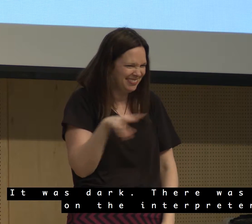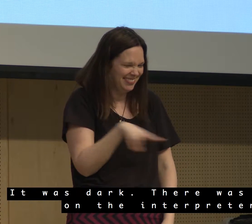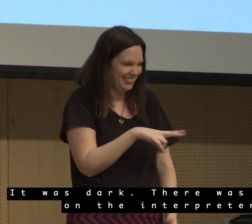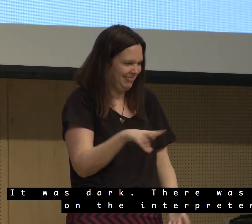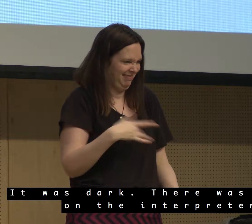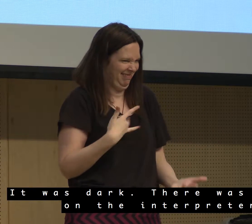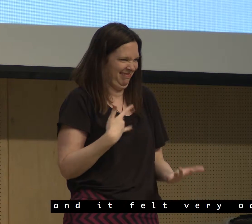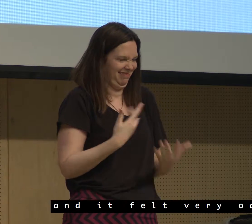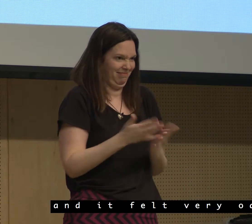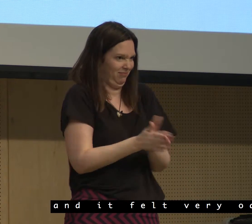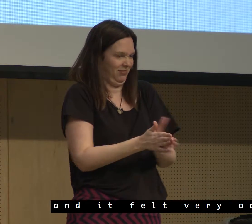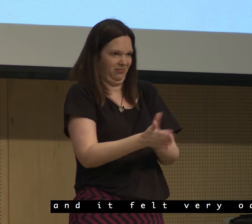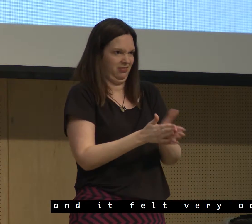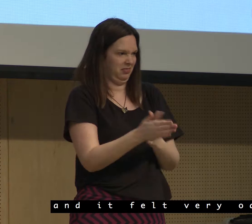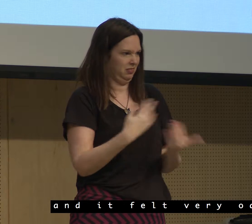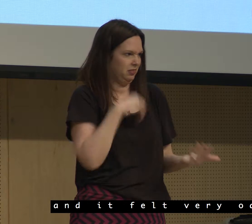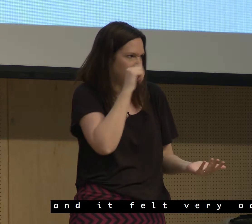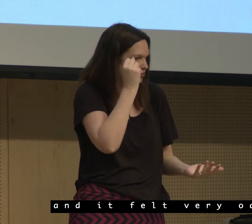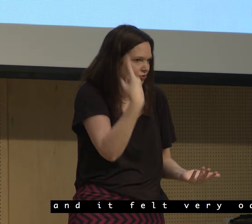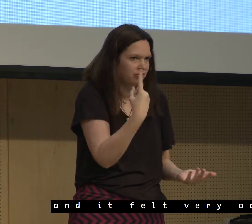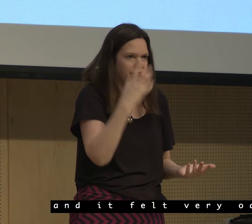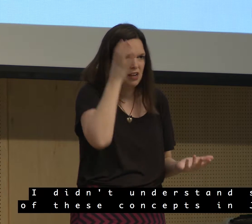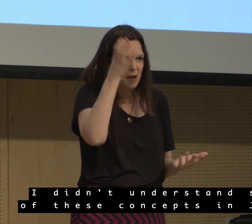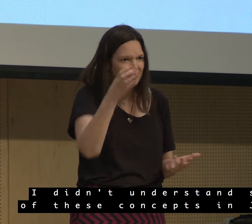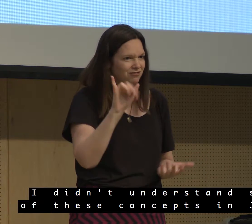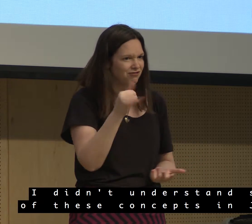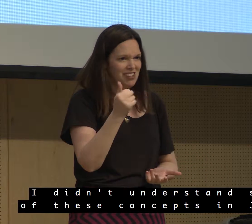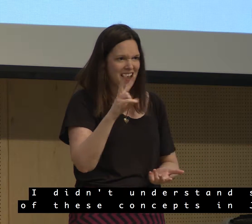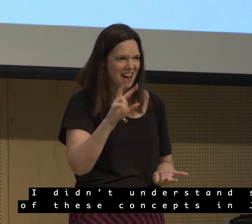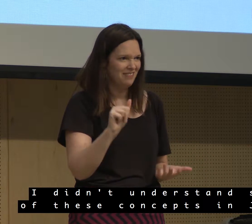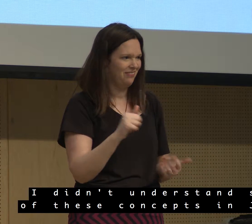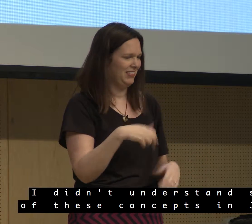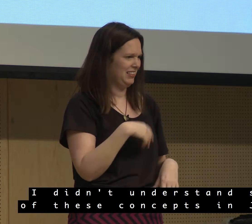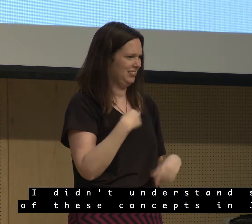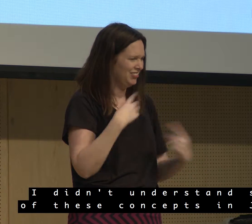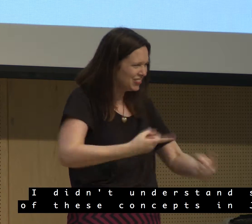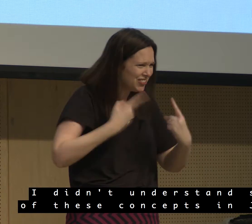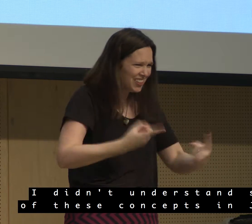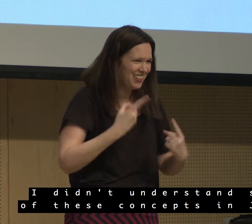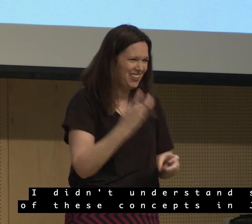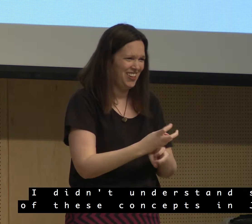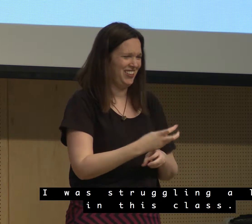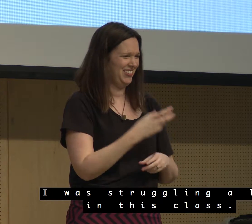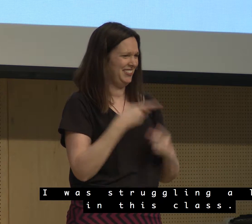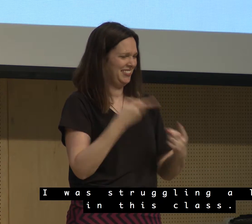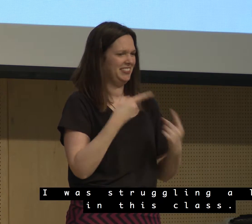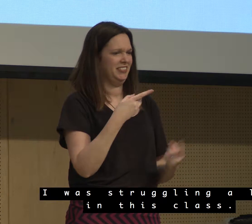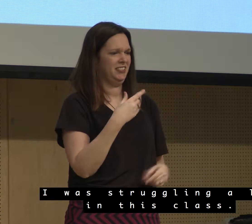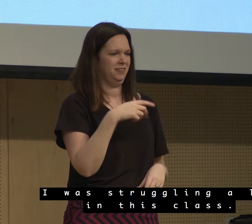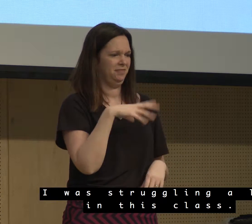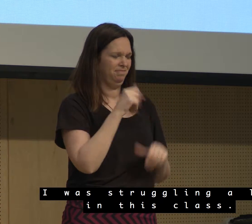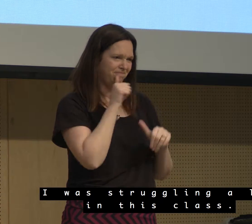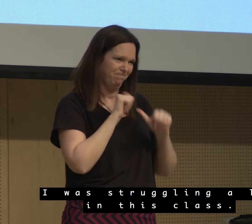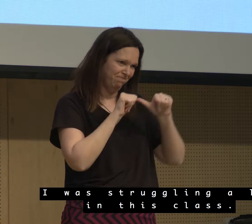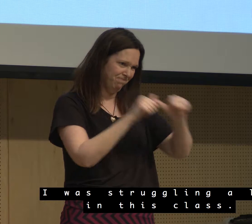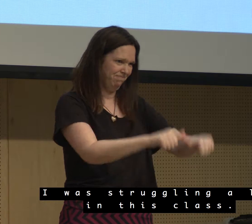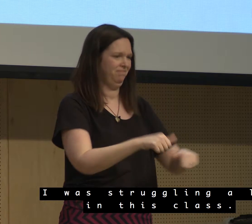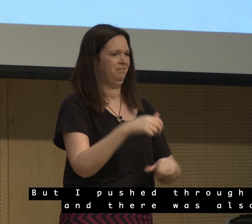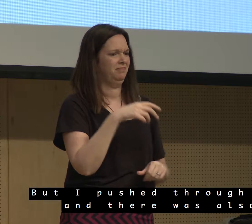the interpreter. And it felt very odd. I didn't understand some of these concepts in Java. I was struggling a lot in this class. But